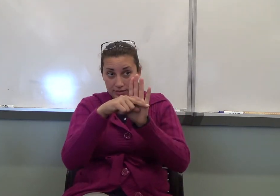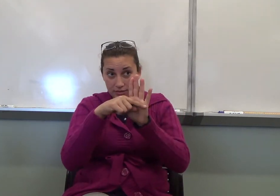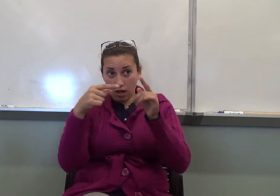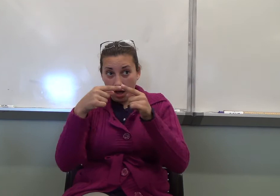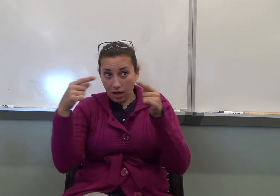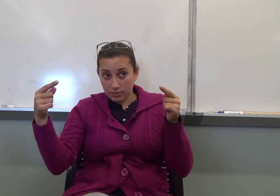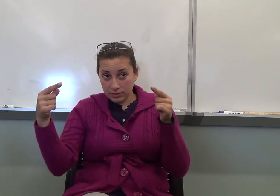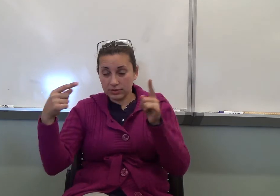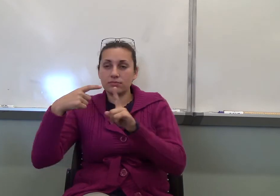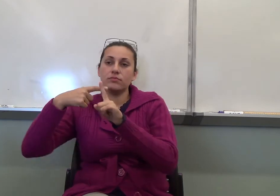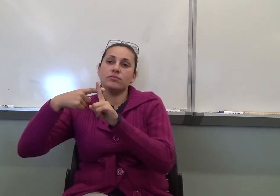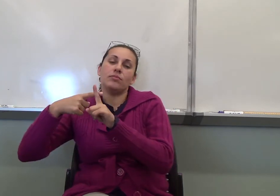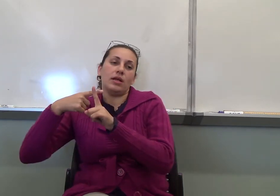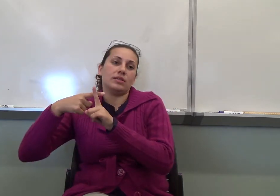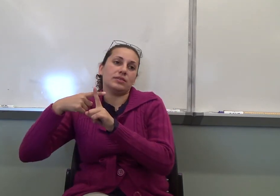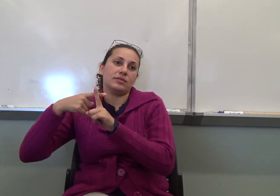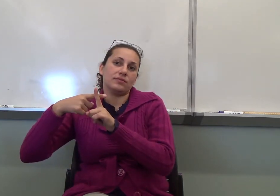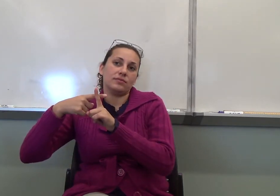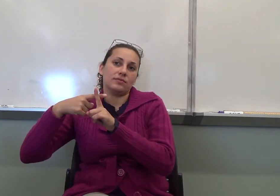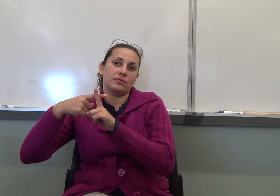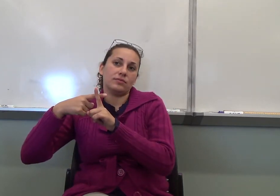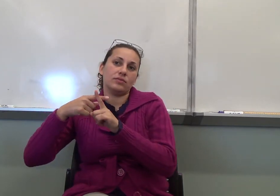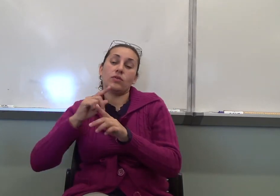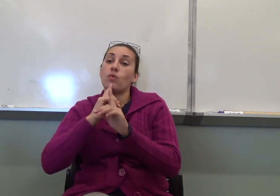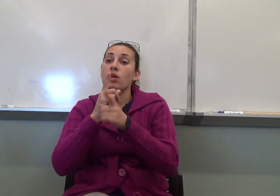8. That answer is 48.